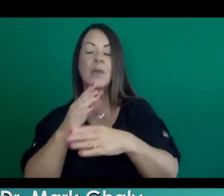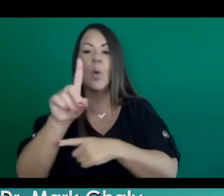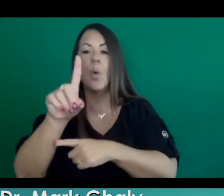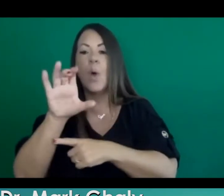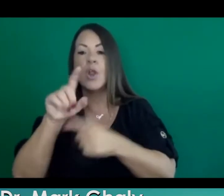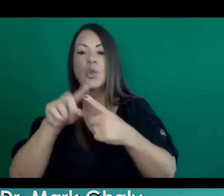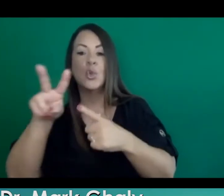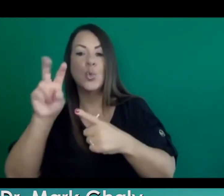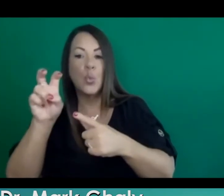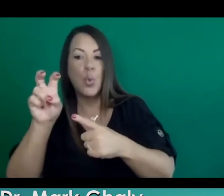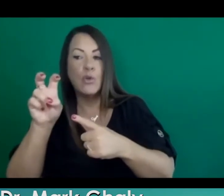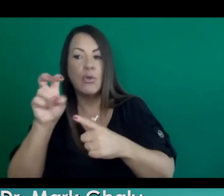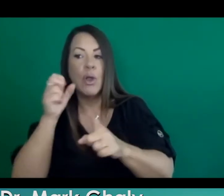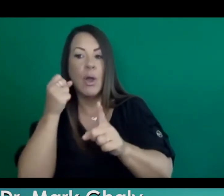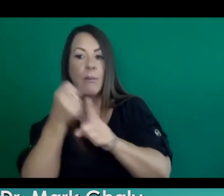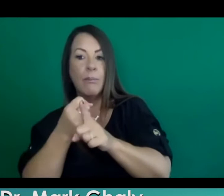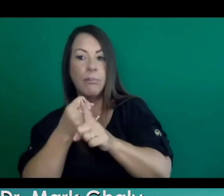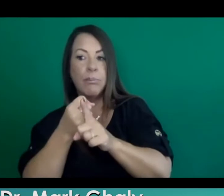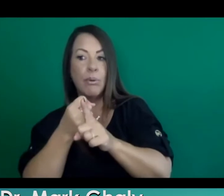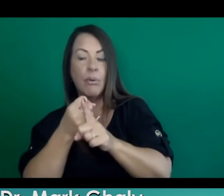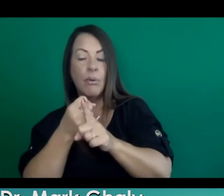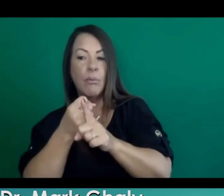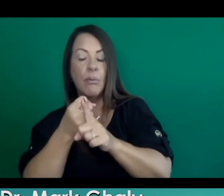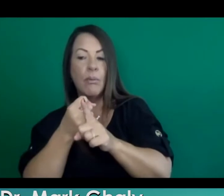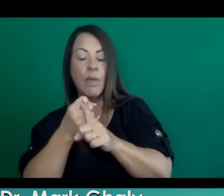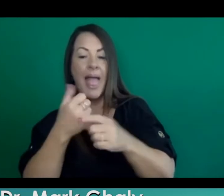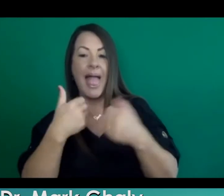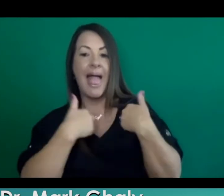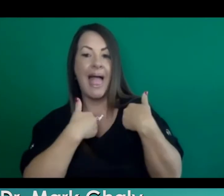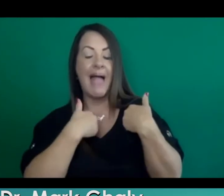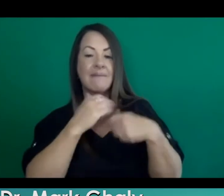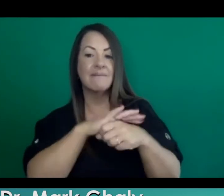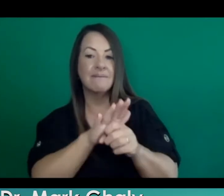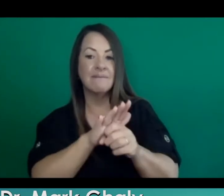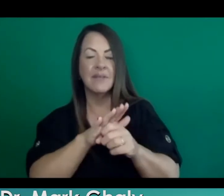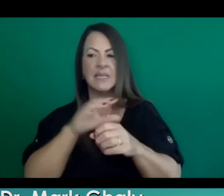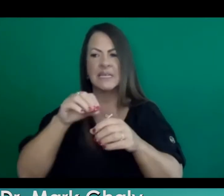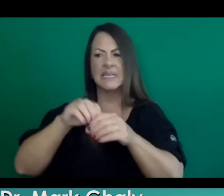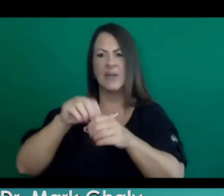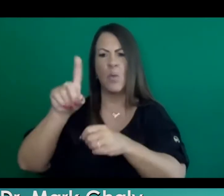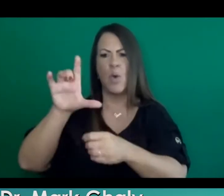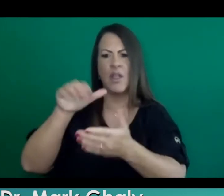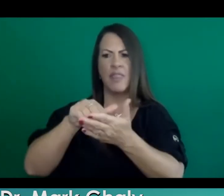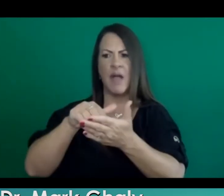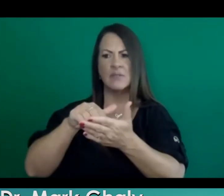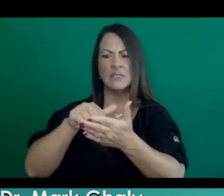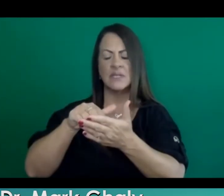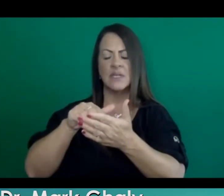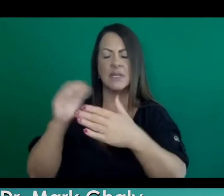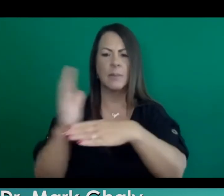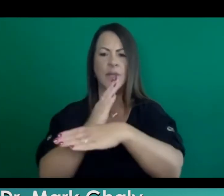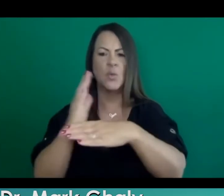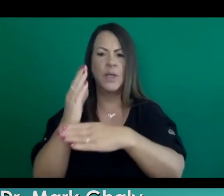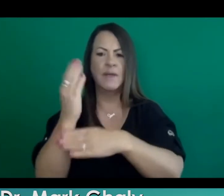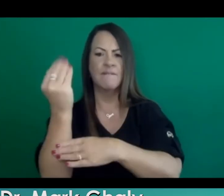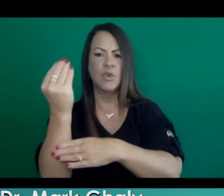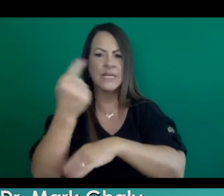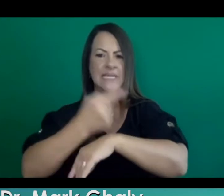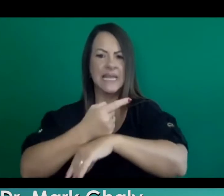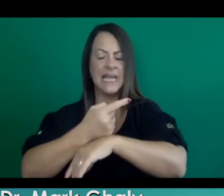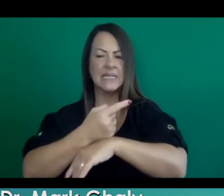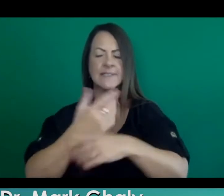200 cases per 100,000 population over 14 days. And so the question is really, is that